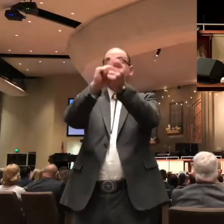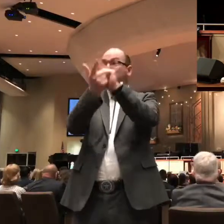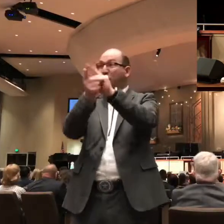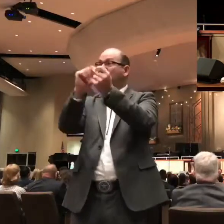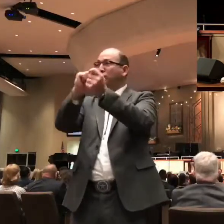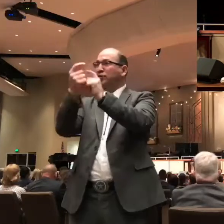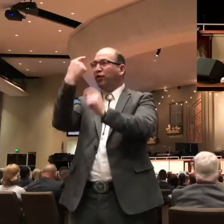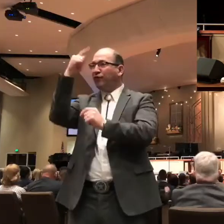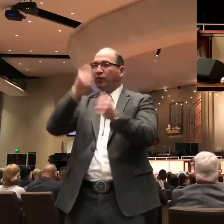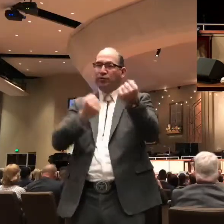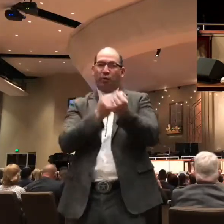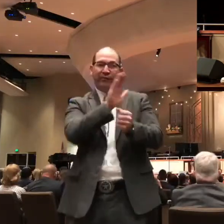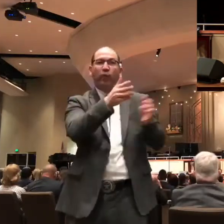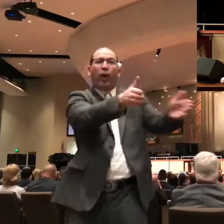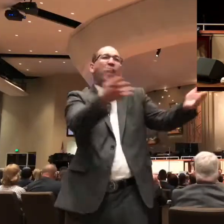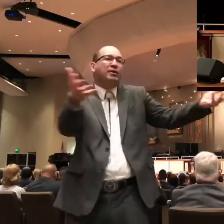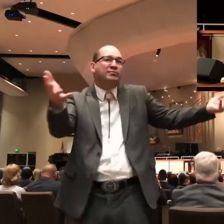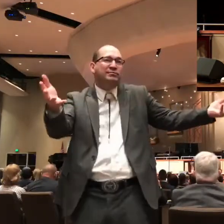those lifestyles.